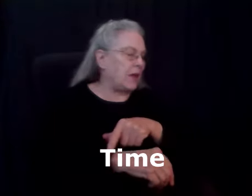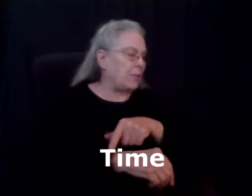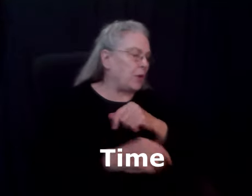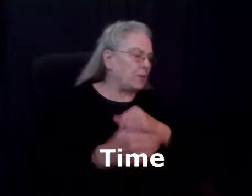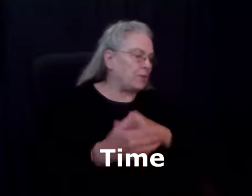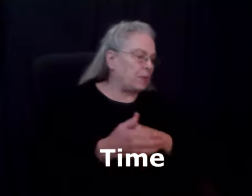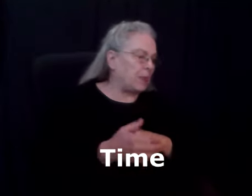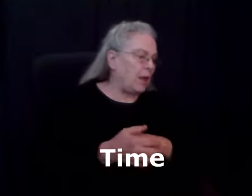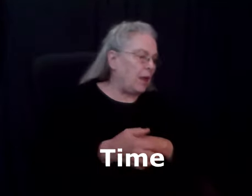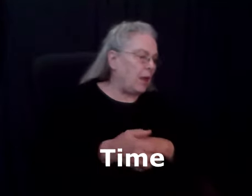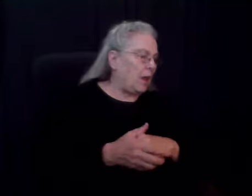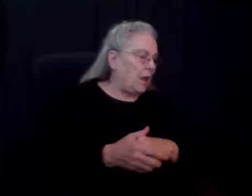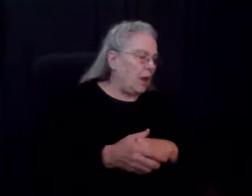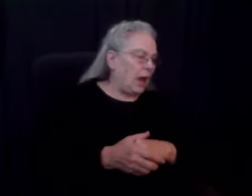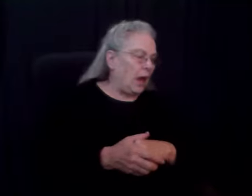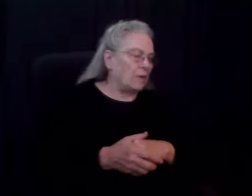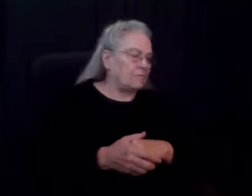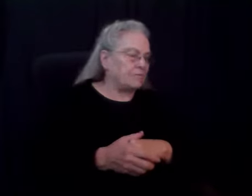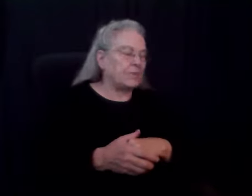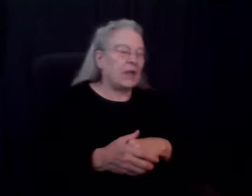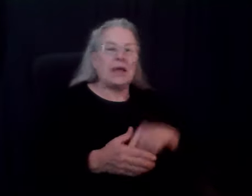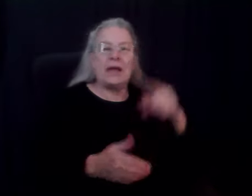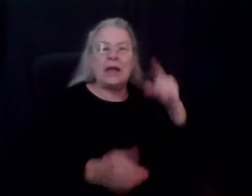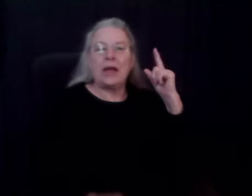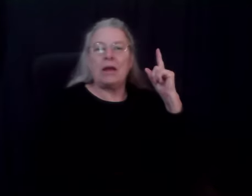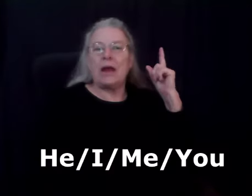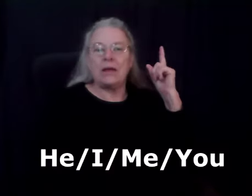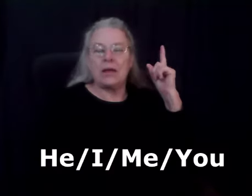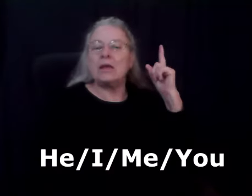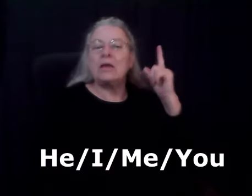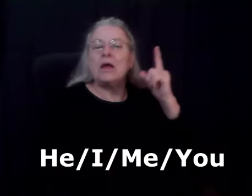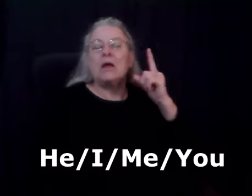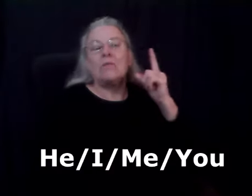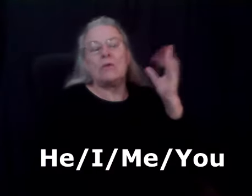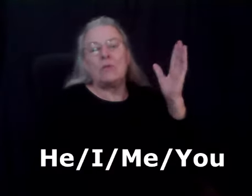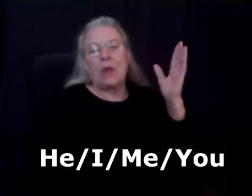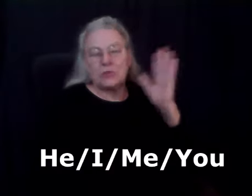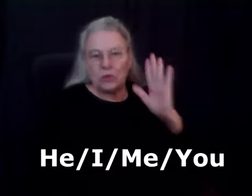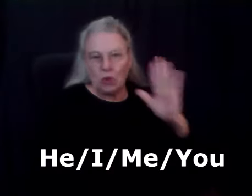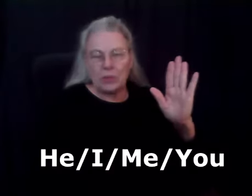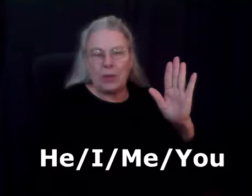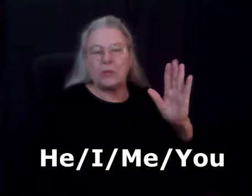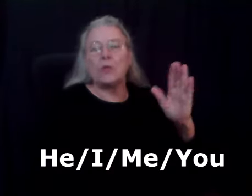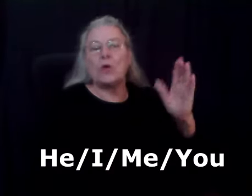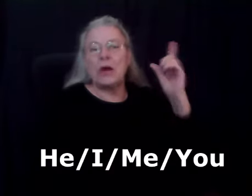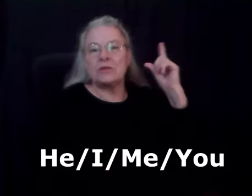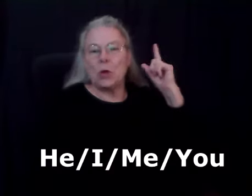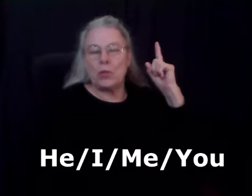point. Uh, he, and again, as we talked about the pronouns, open